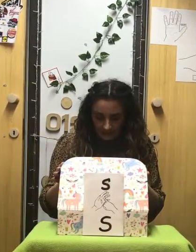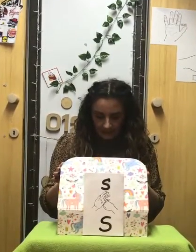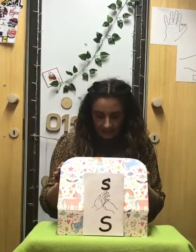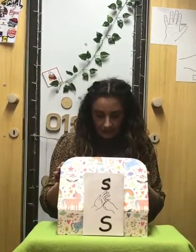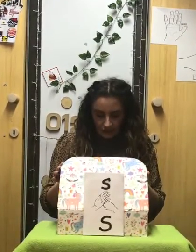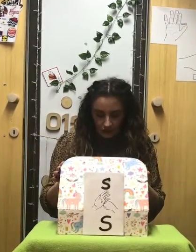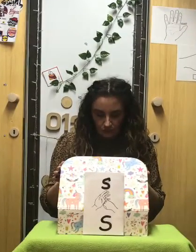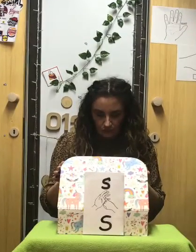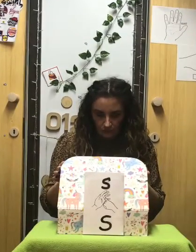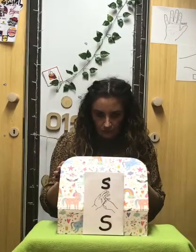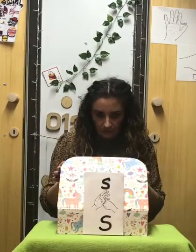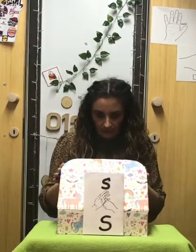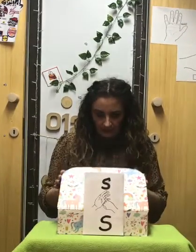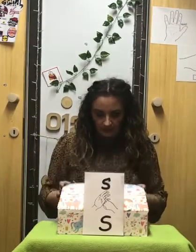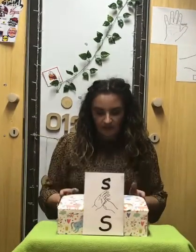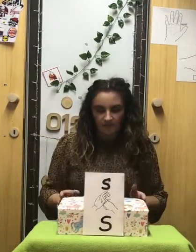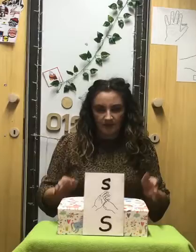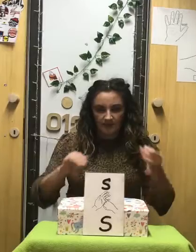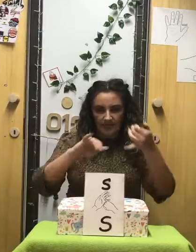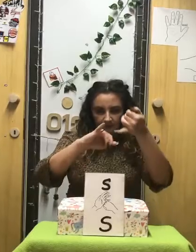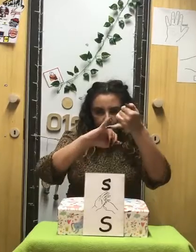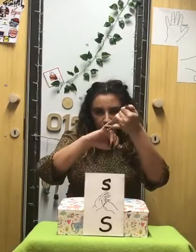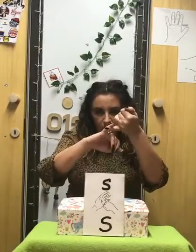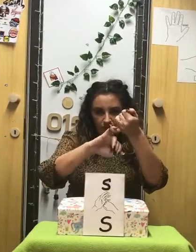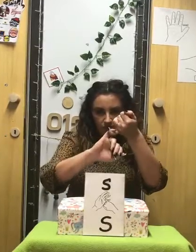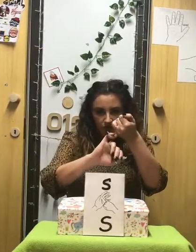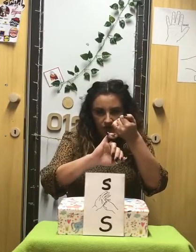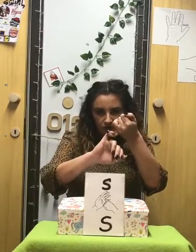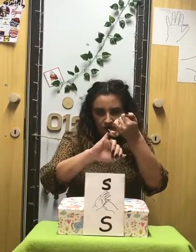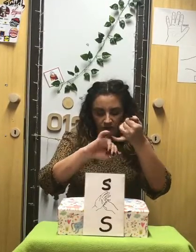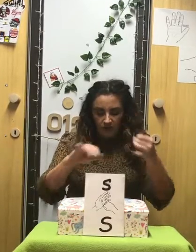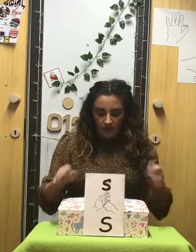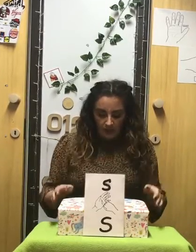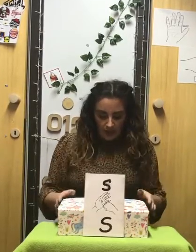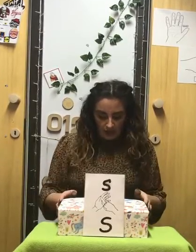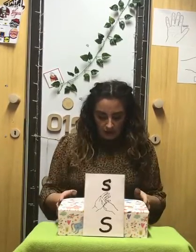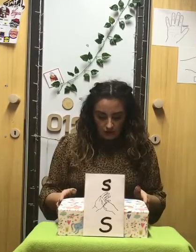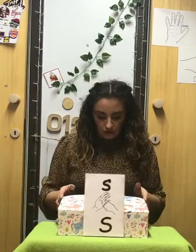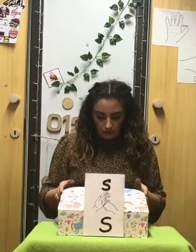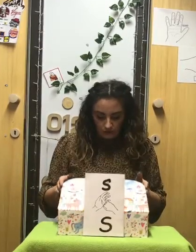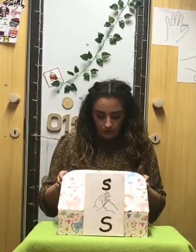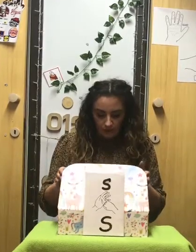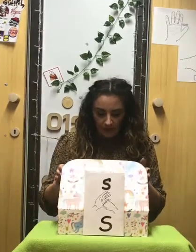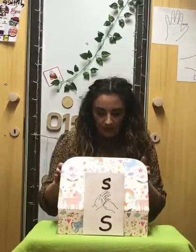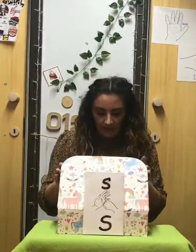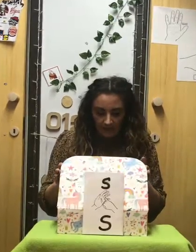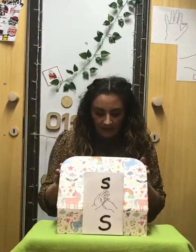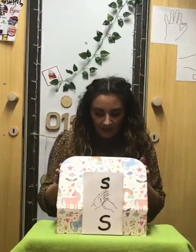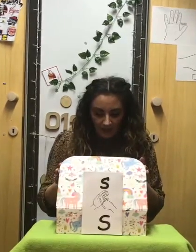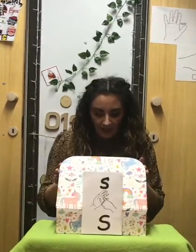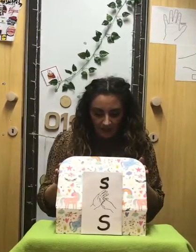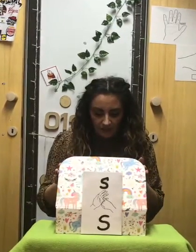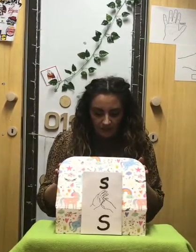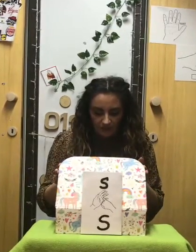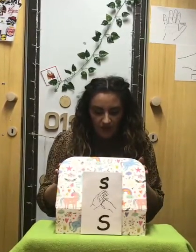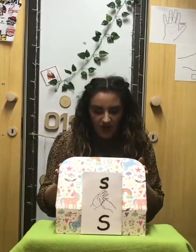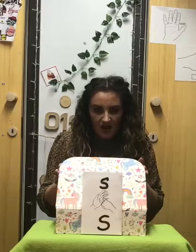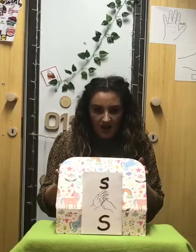It's a tool that starts with the sound S. A tool that we use for